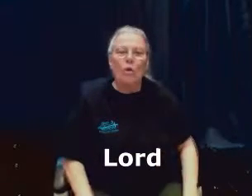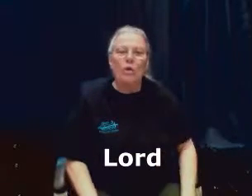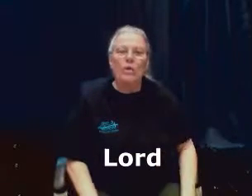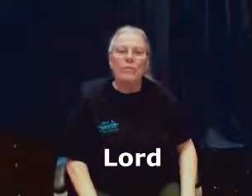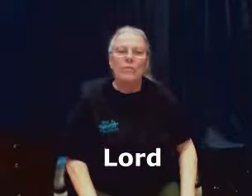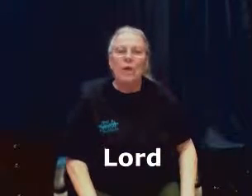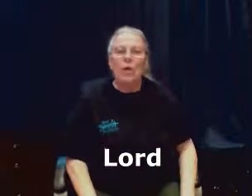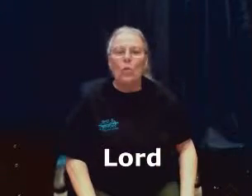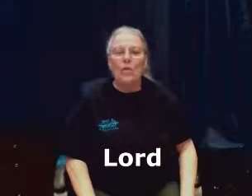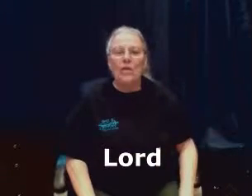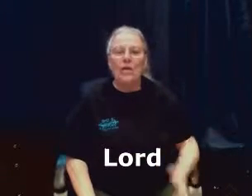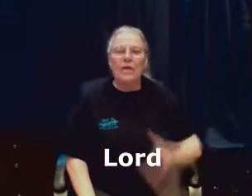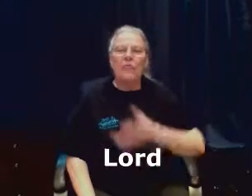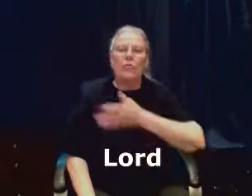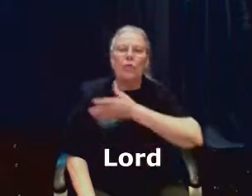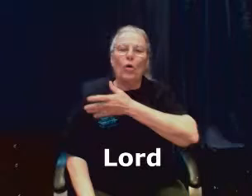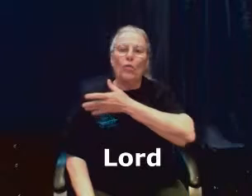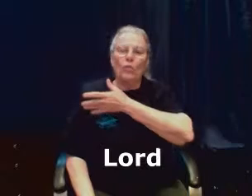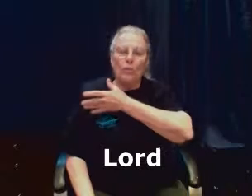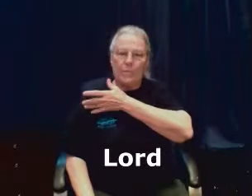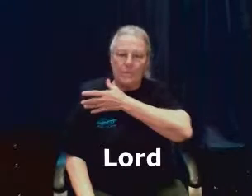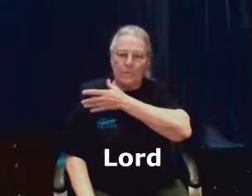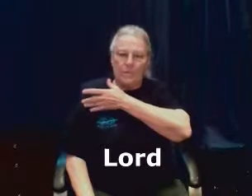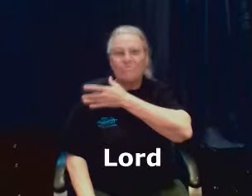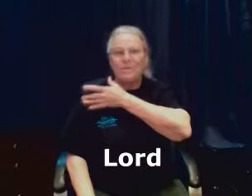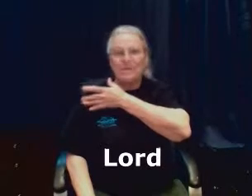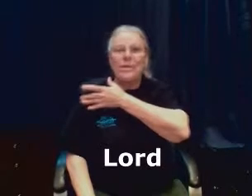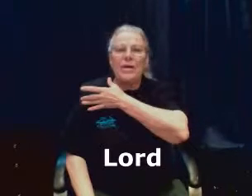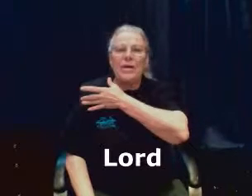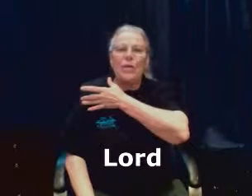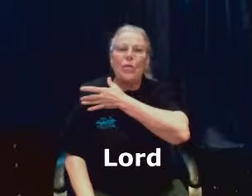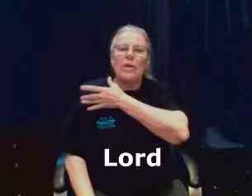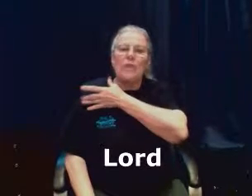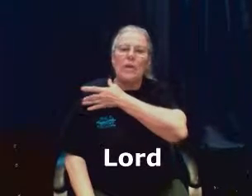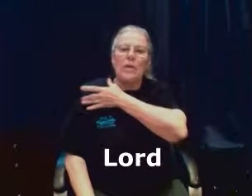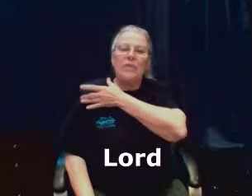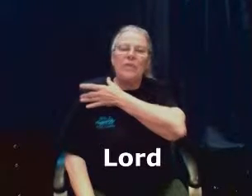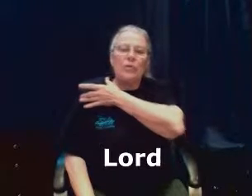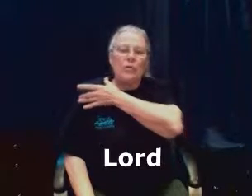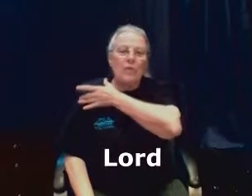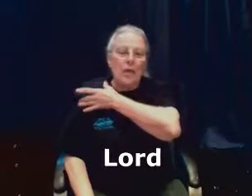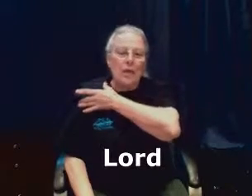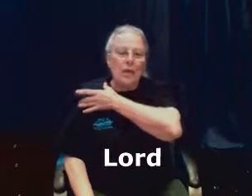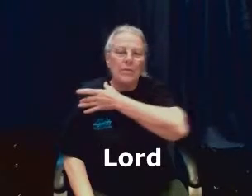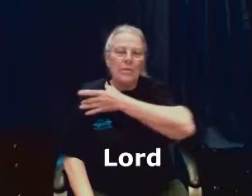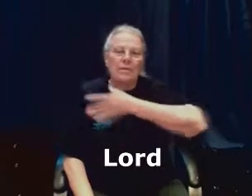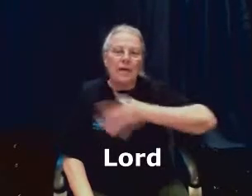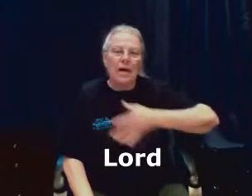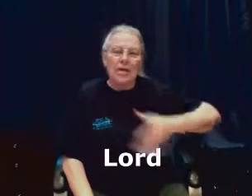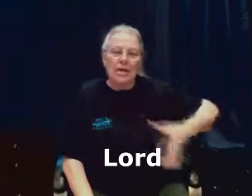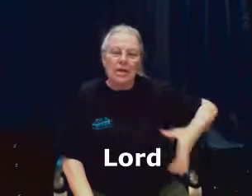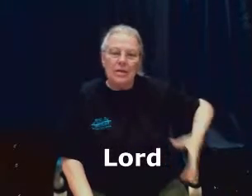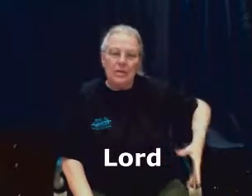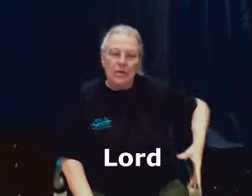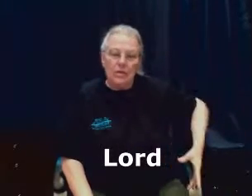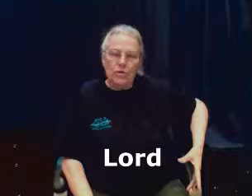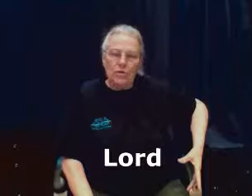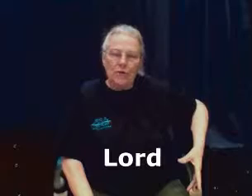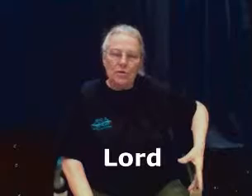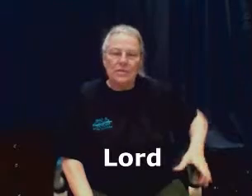Lord, we think of the royal ribbon that Miss America wears coming from your non-dominant side down to your dominant